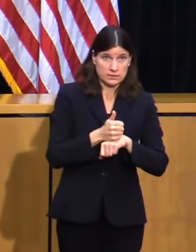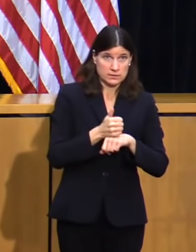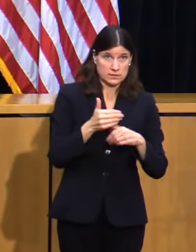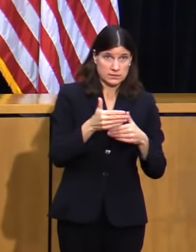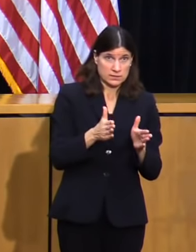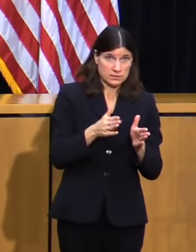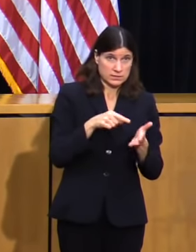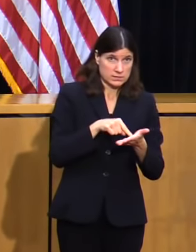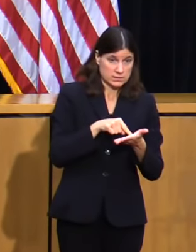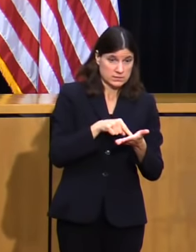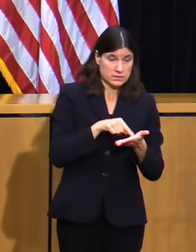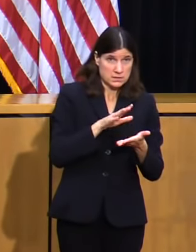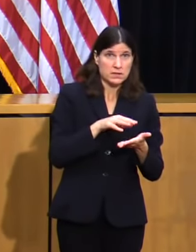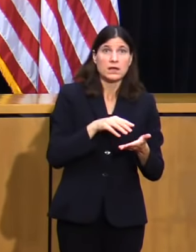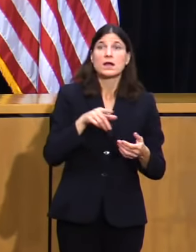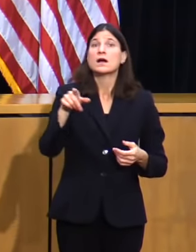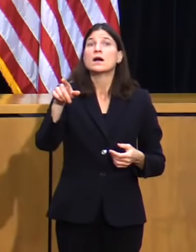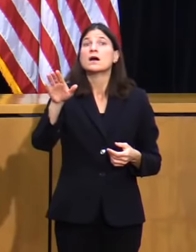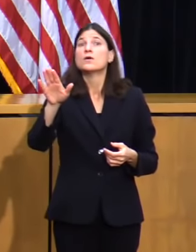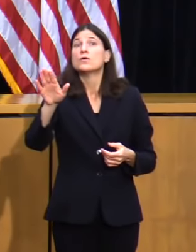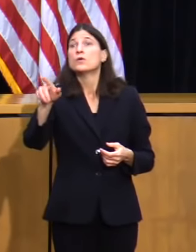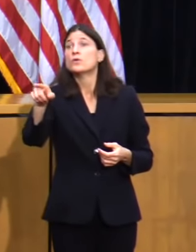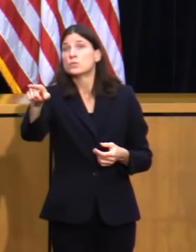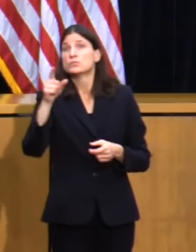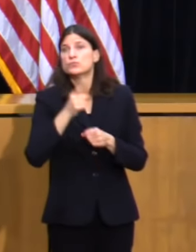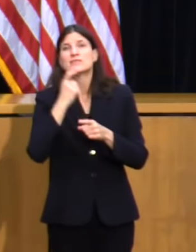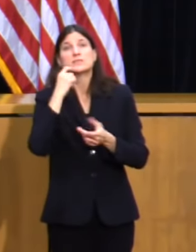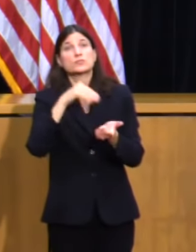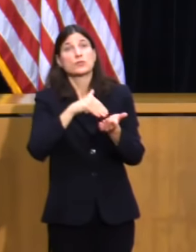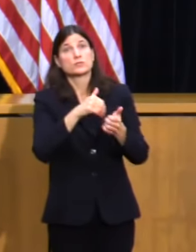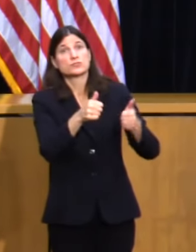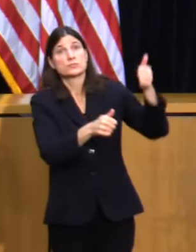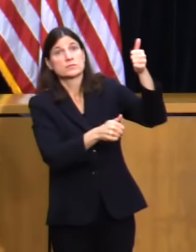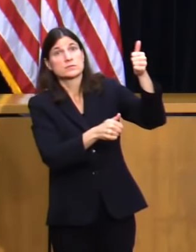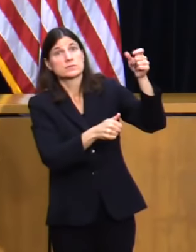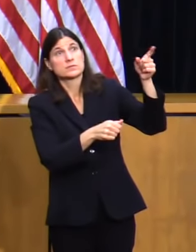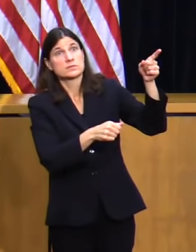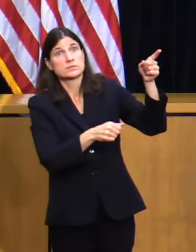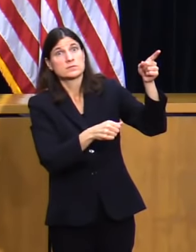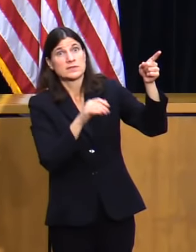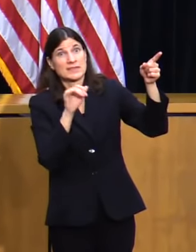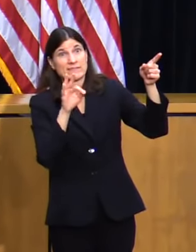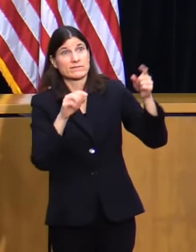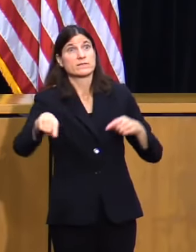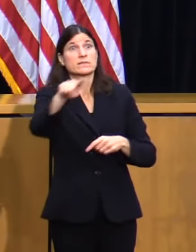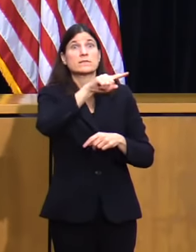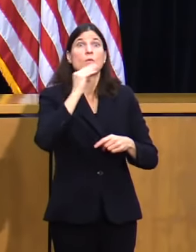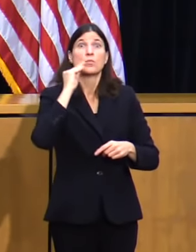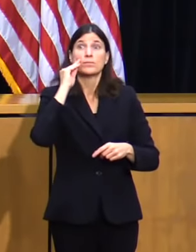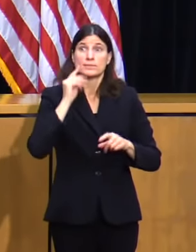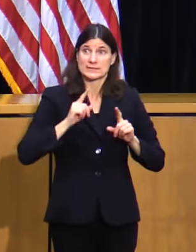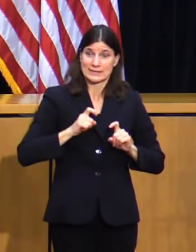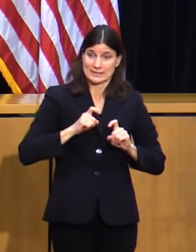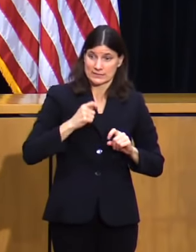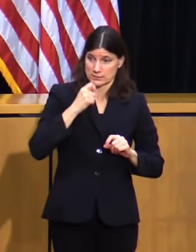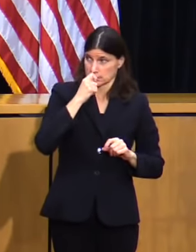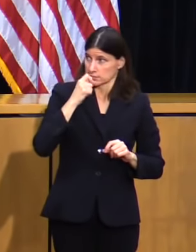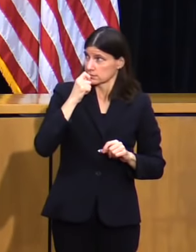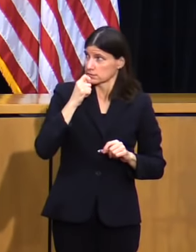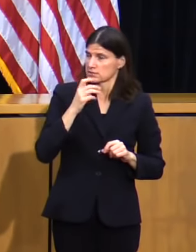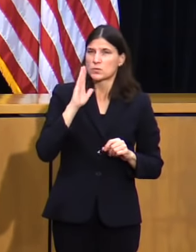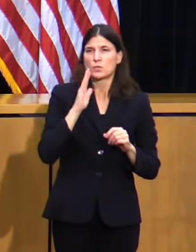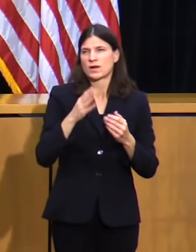people's ability to monitor and measure their own state of play day in and day out. And he pointed out that we need it to be